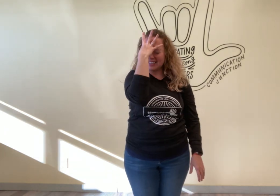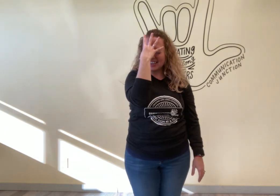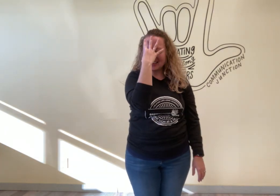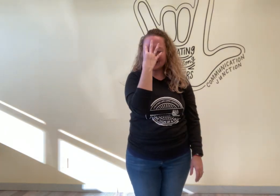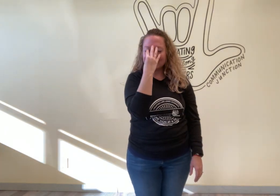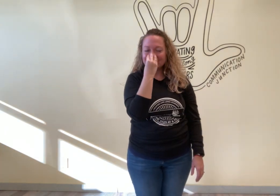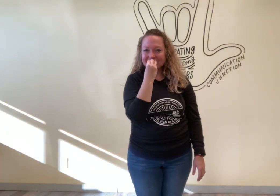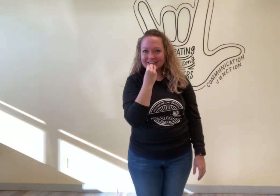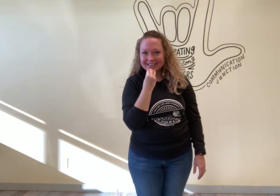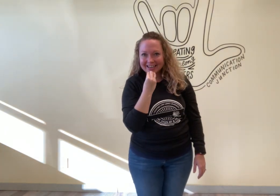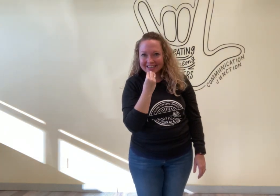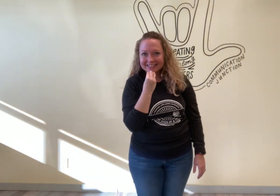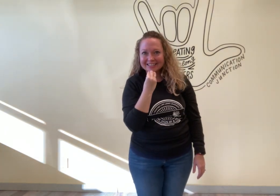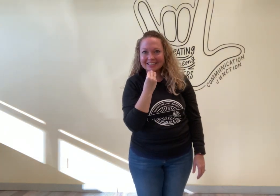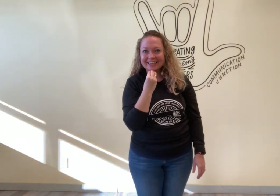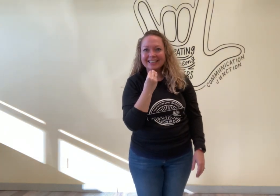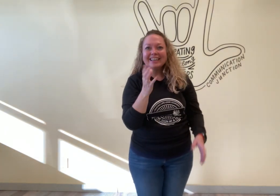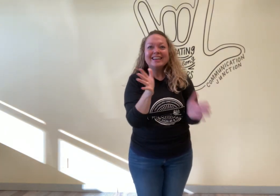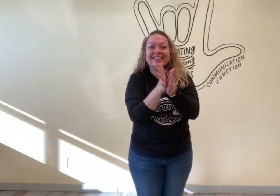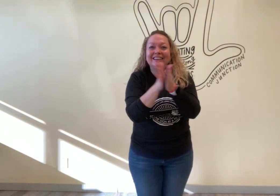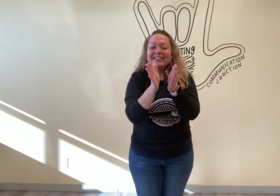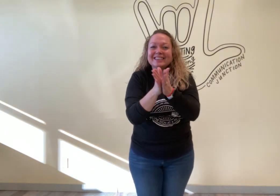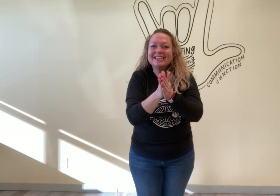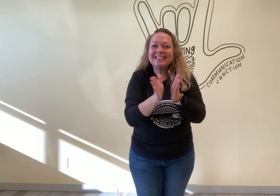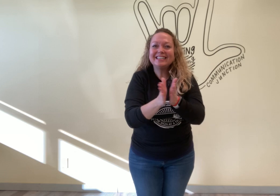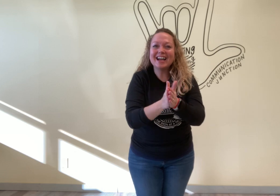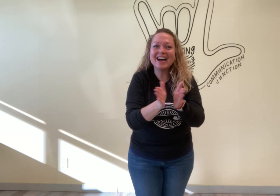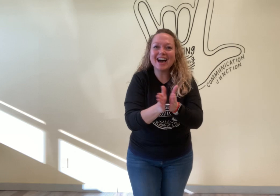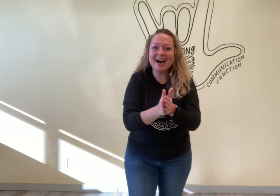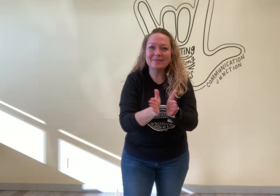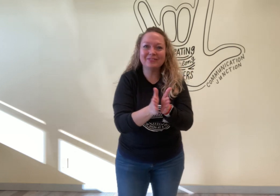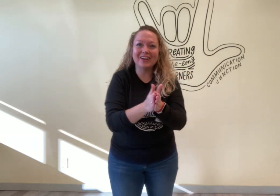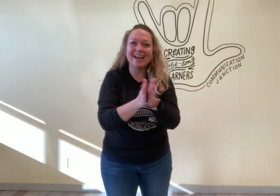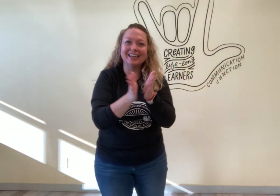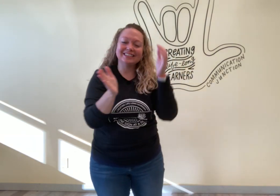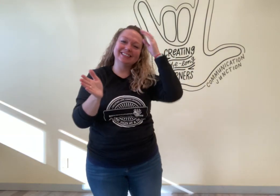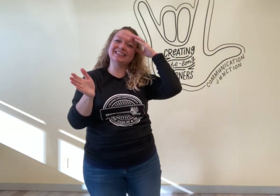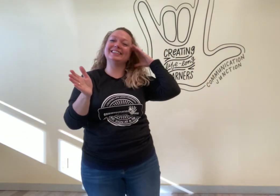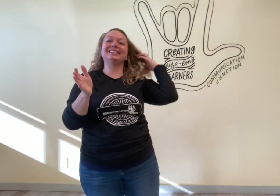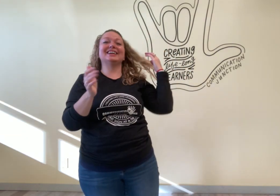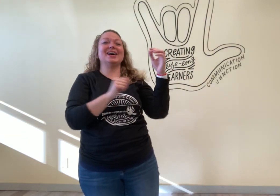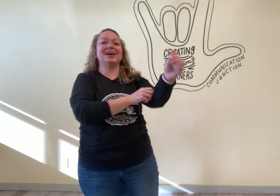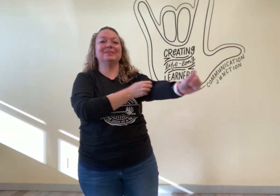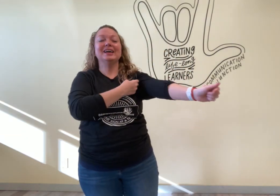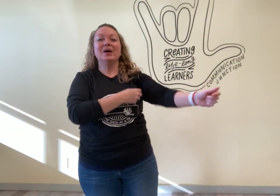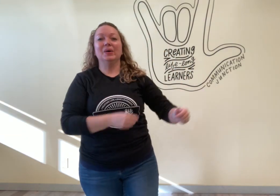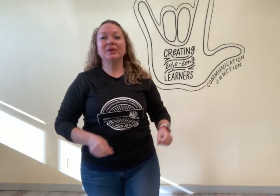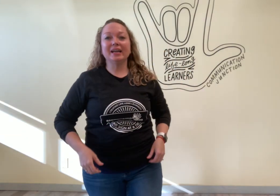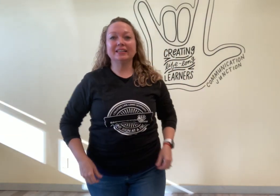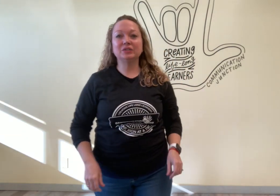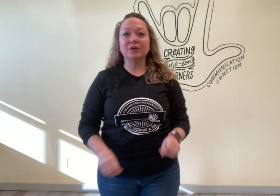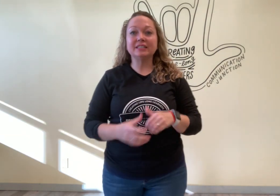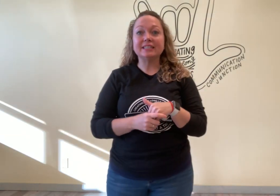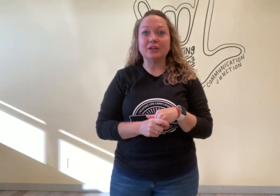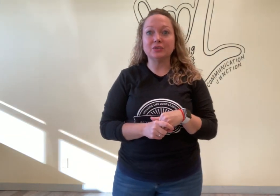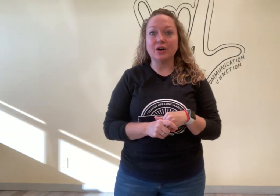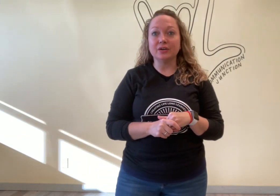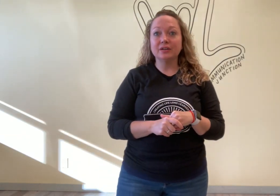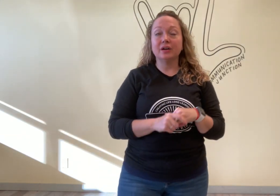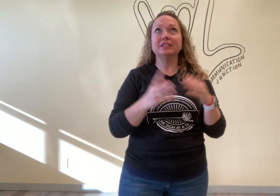say good night. Good job, friends, good job. Okay, let's do our sit-down song, or sit-down